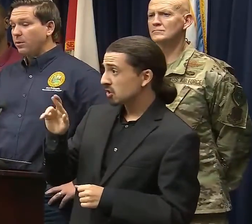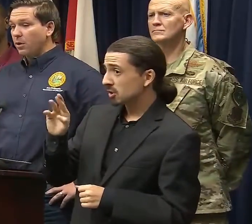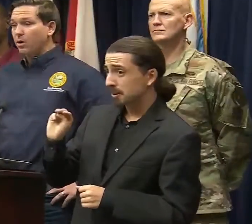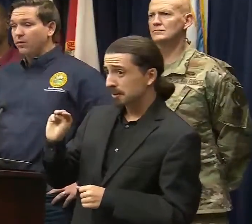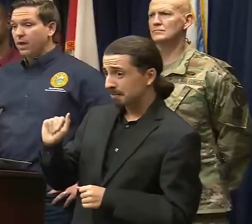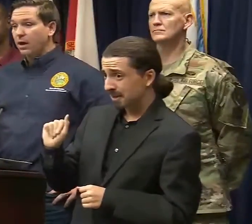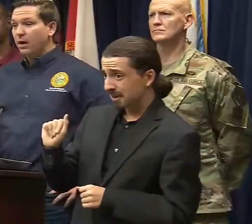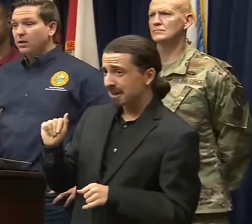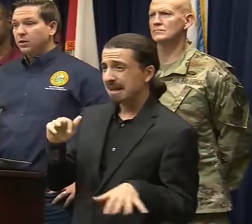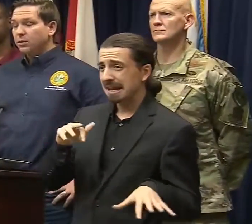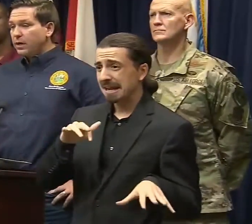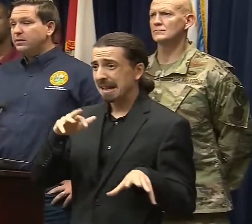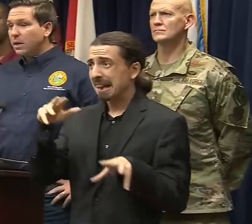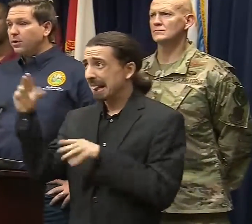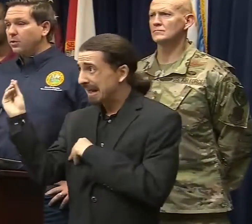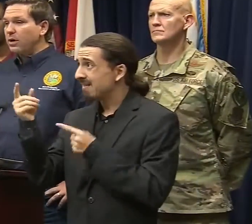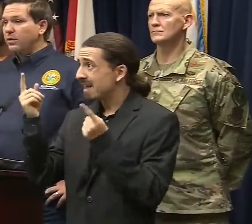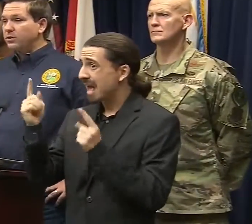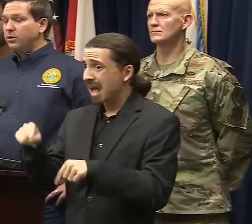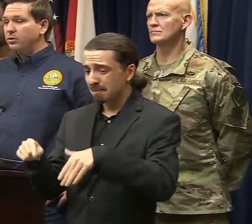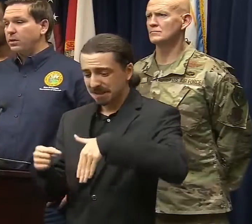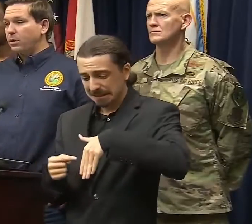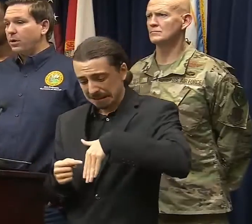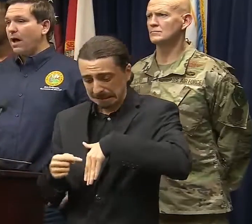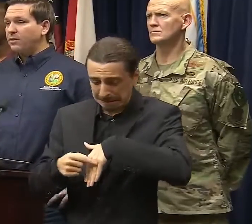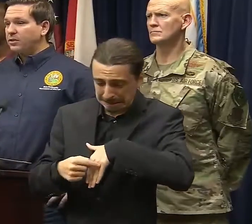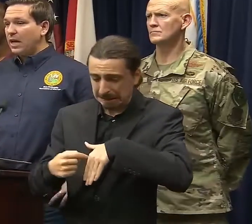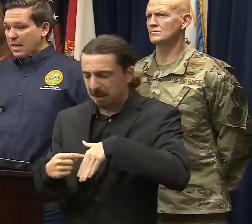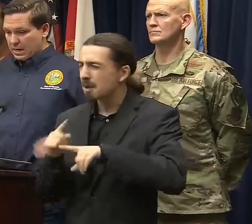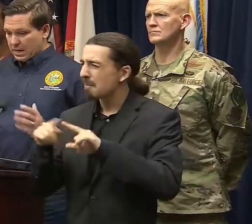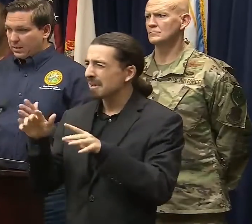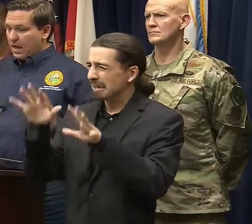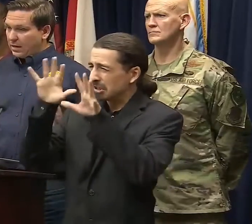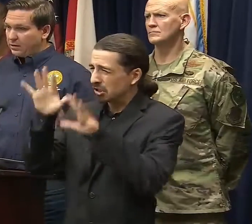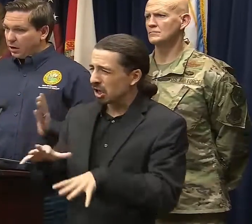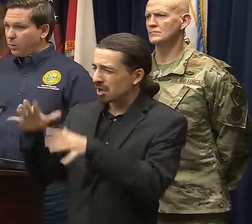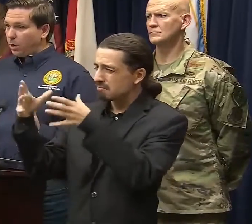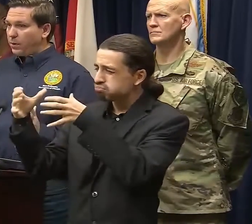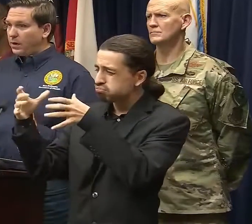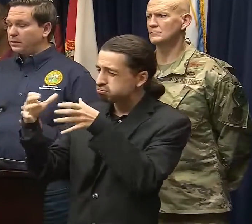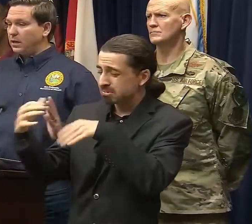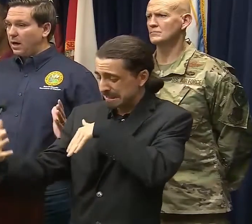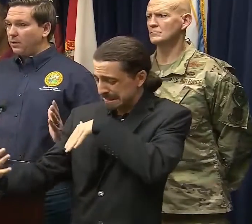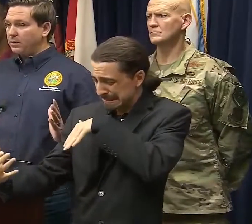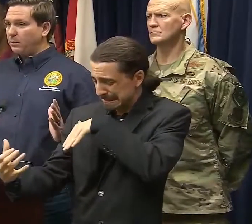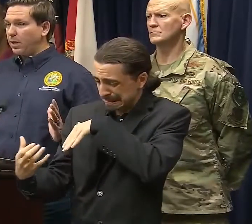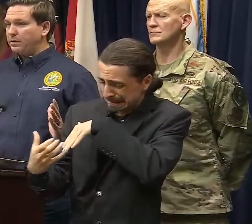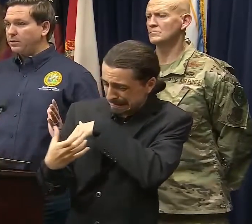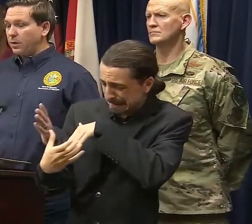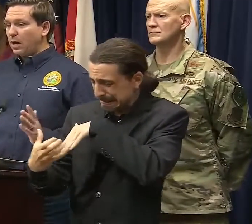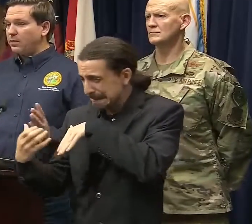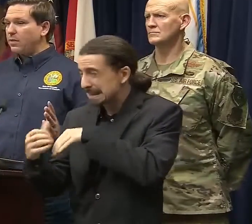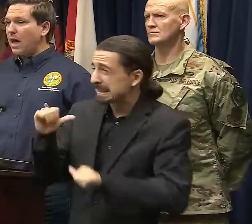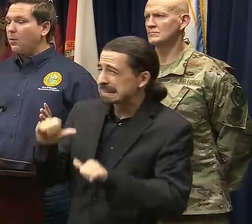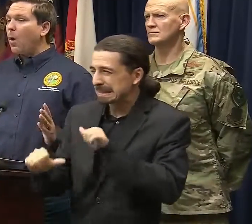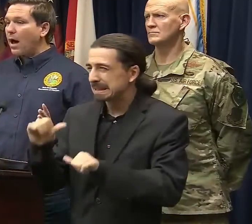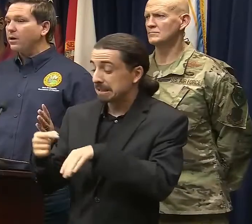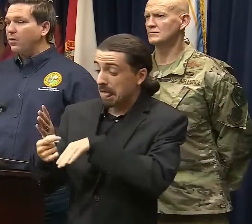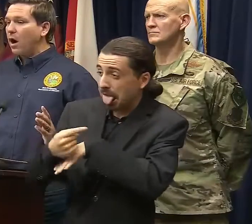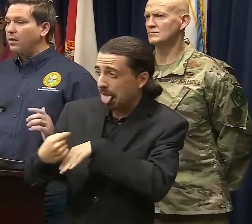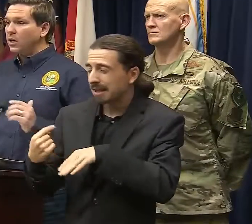and say they were going over there. So there is some degree of uncertainty when you have a state that is, we're a peninsula. Some places we're not even